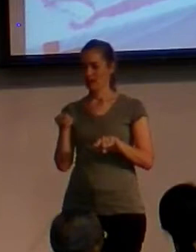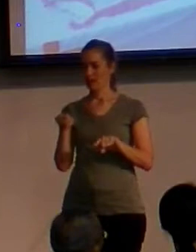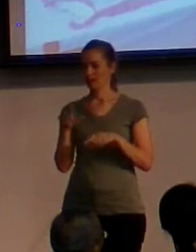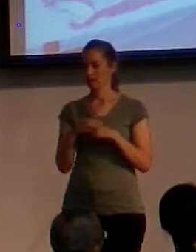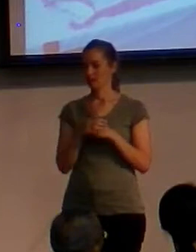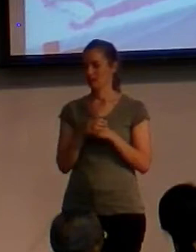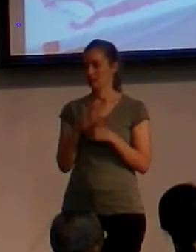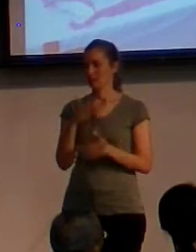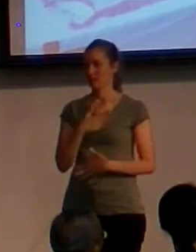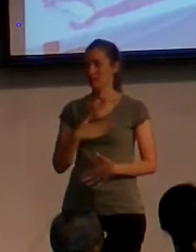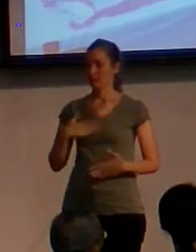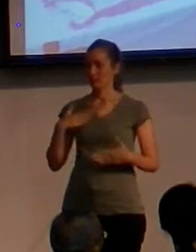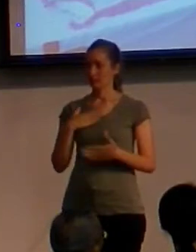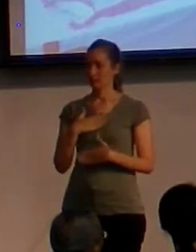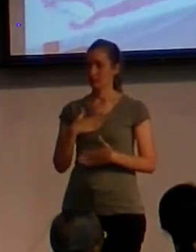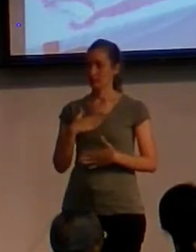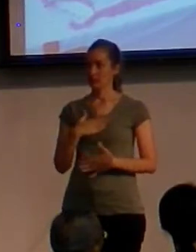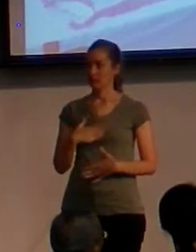made. Please